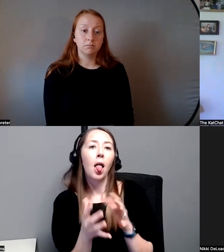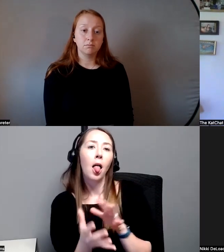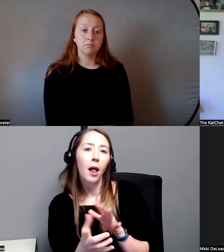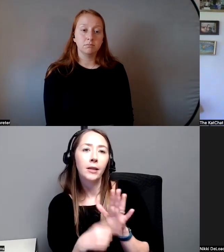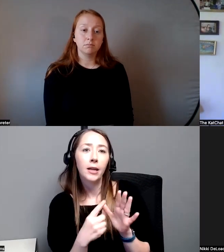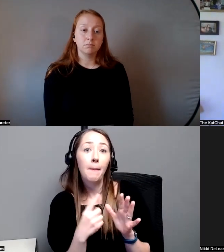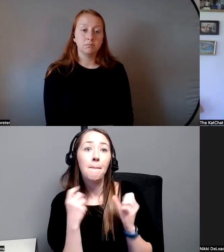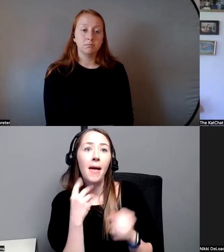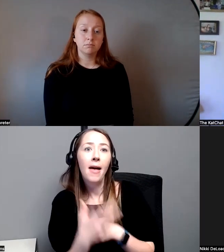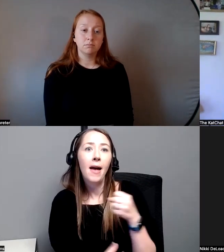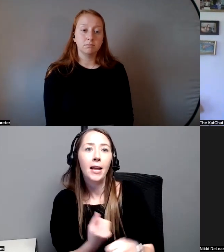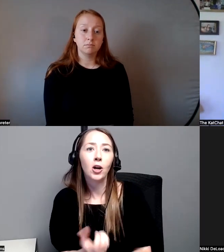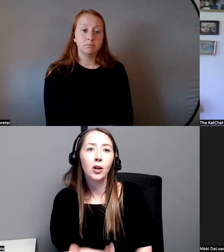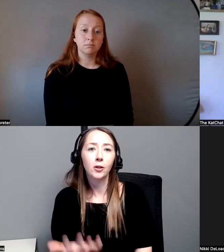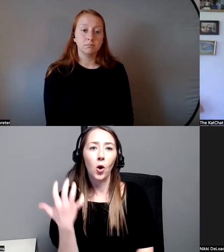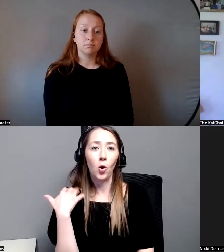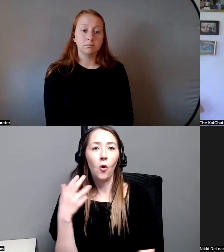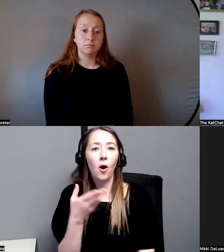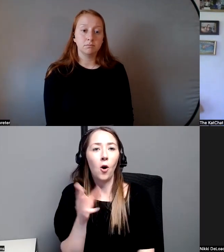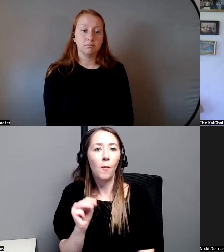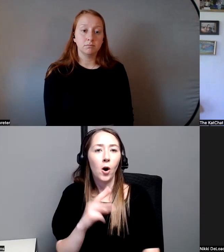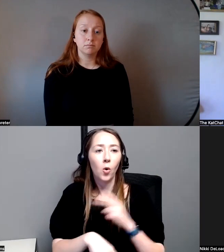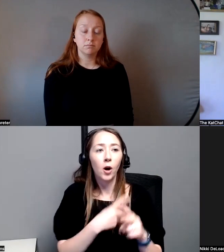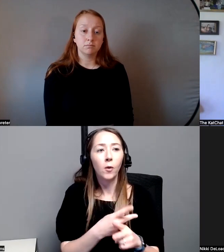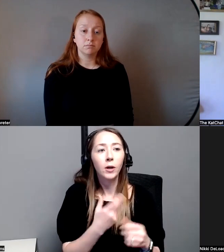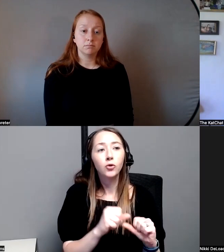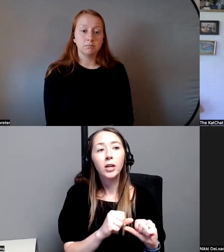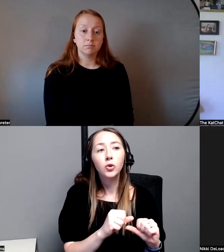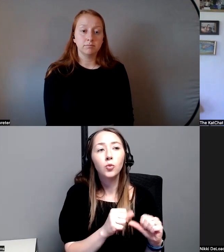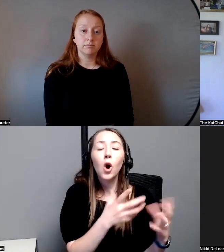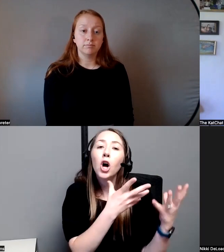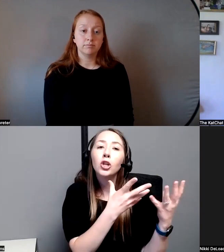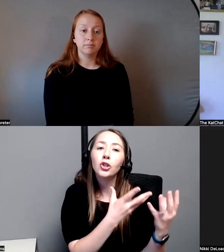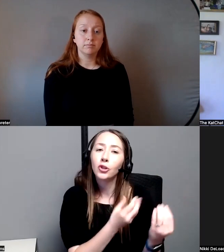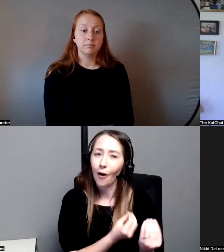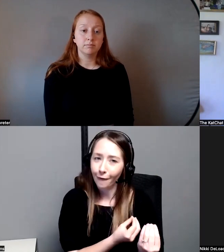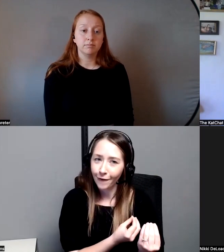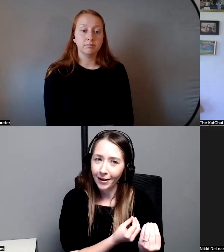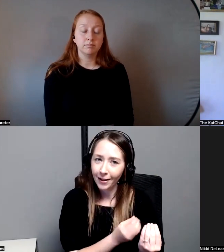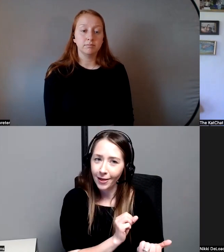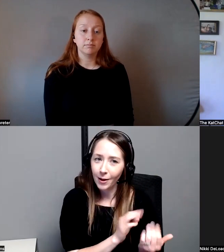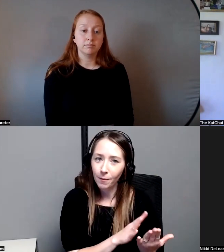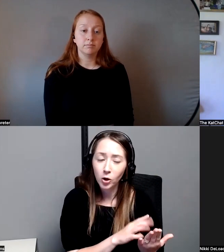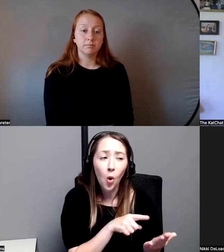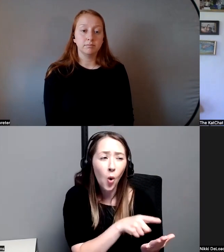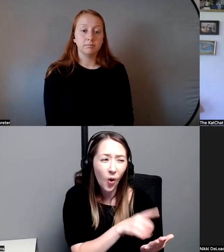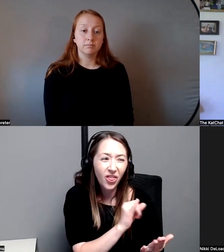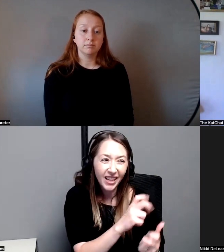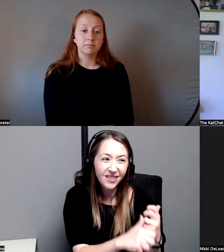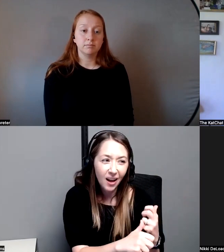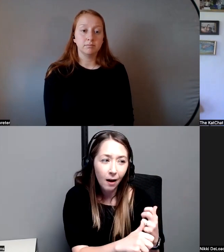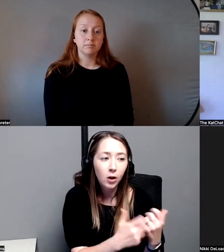years and years ago, and in the Hallmark world, we would soften all the hard